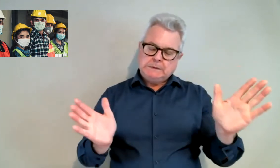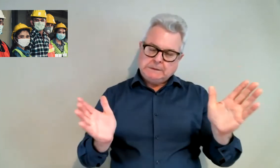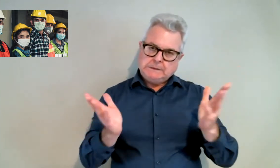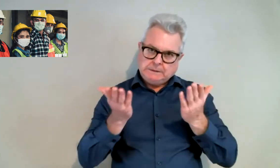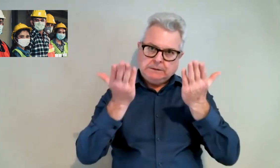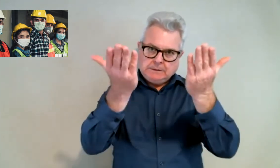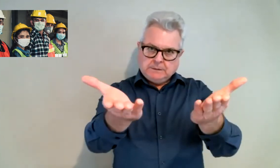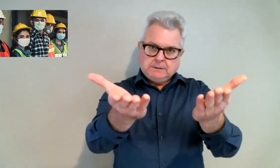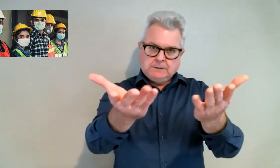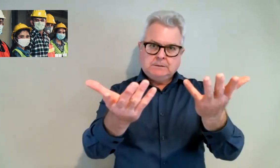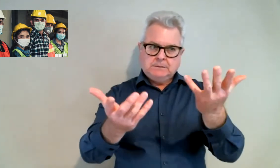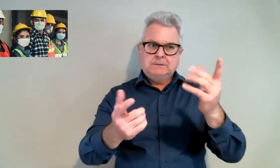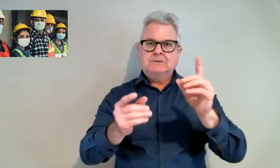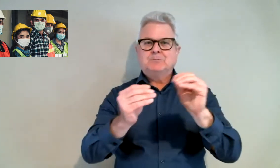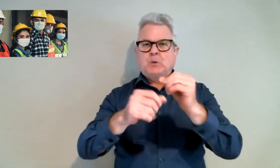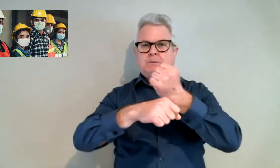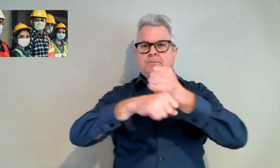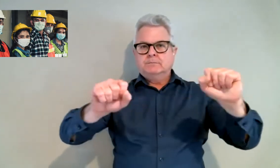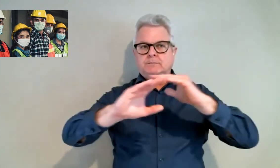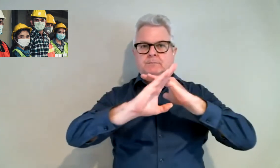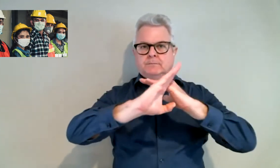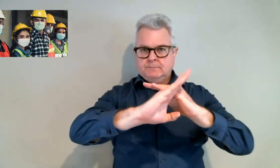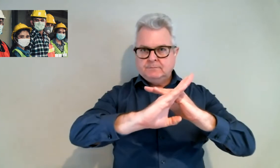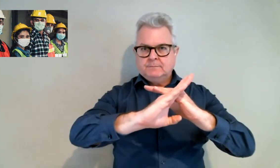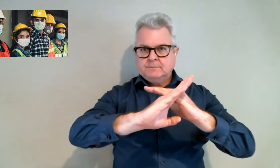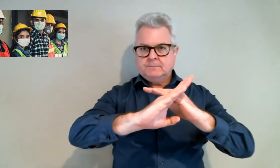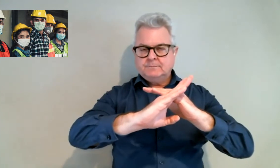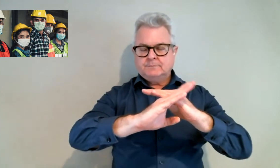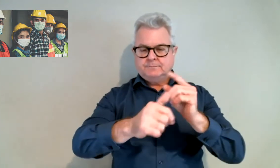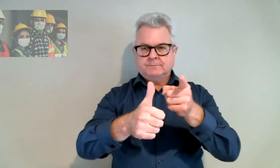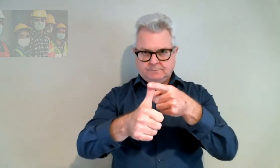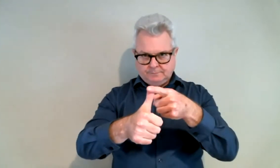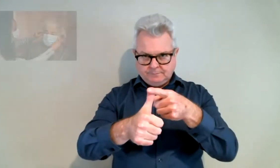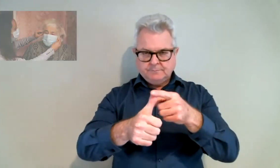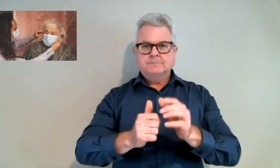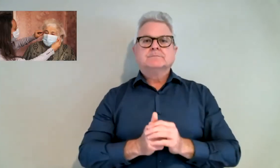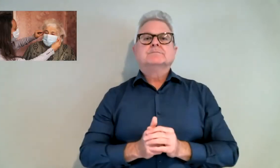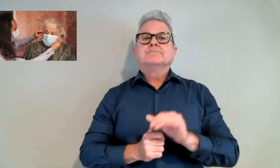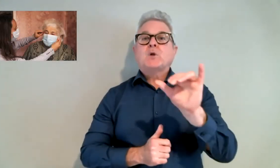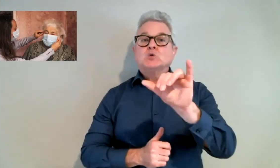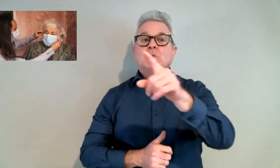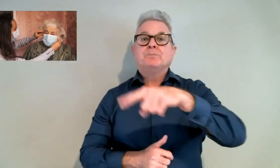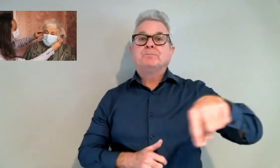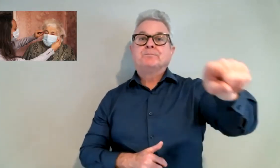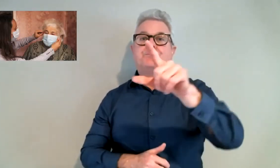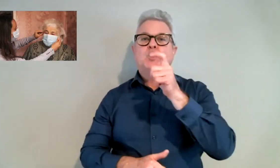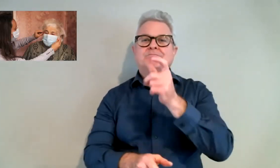KF94. Those are the masks that are highly recommended to use in those type of environments to prevent the transmission of the